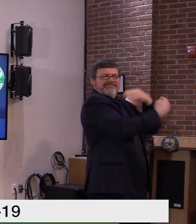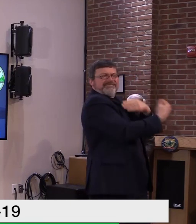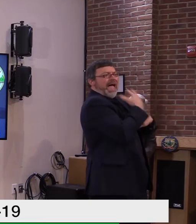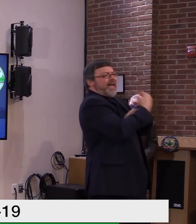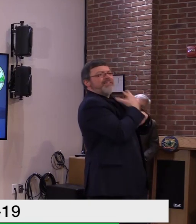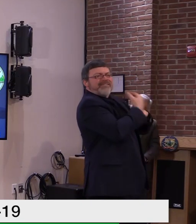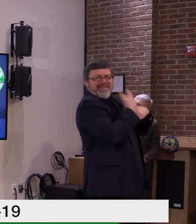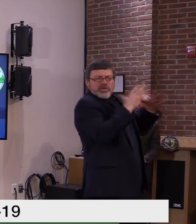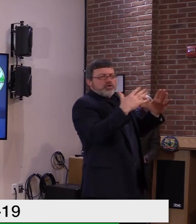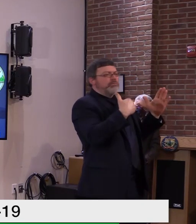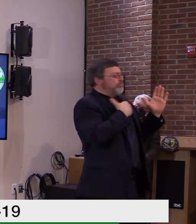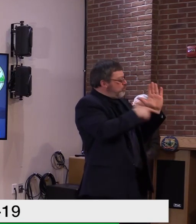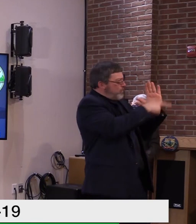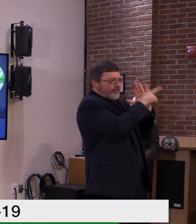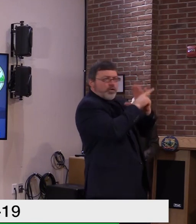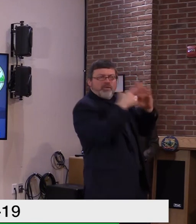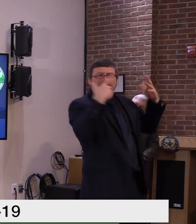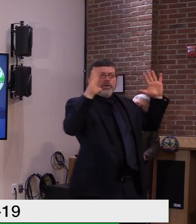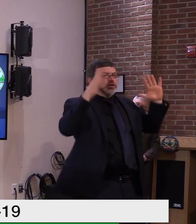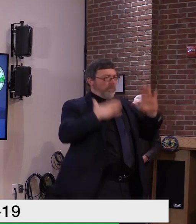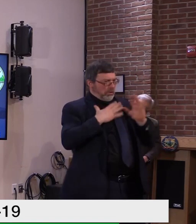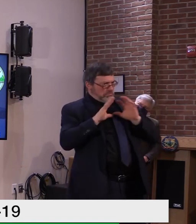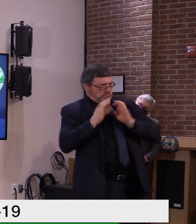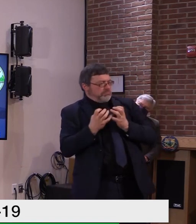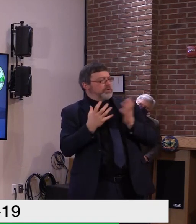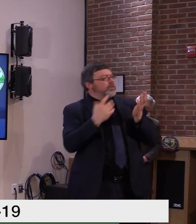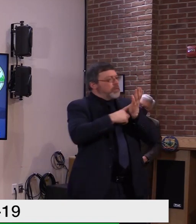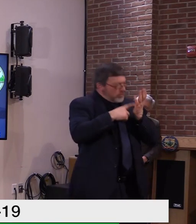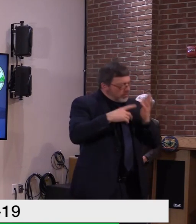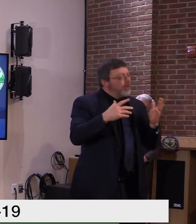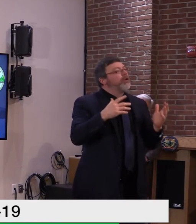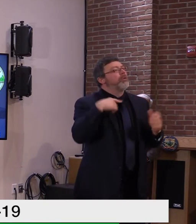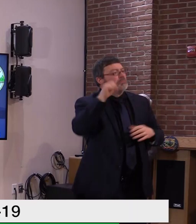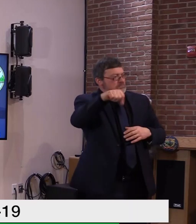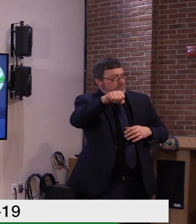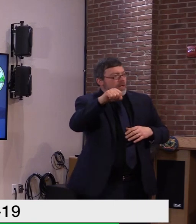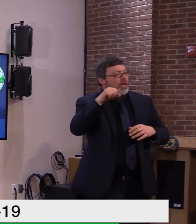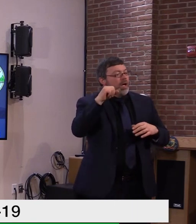as well. But to give you an example,